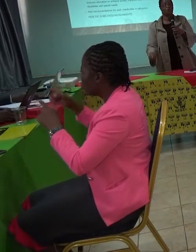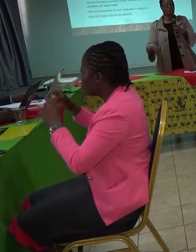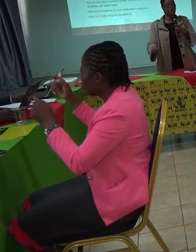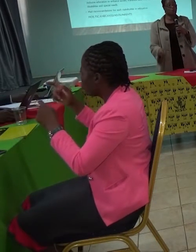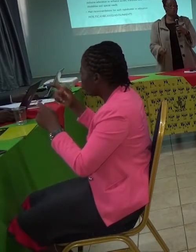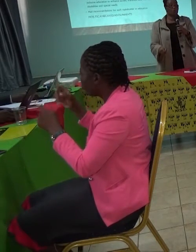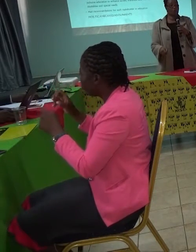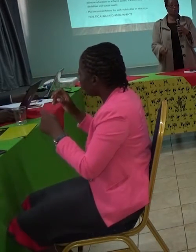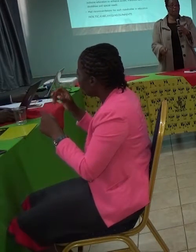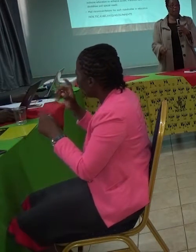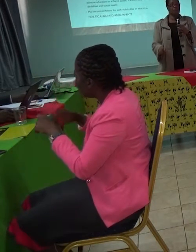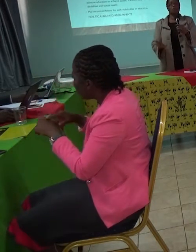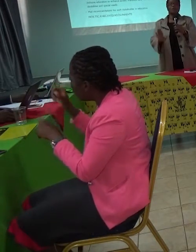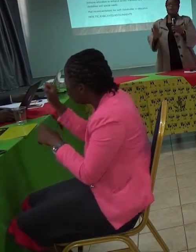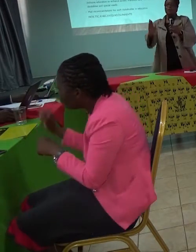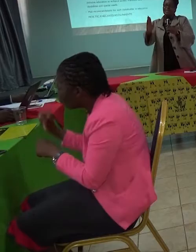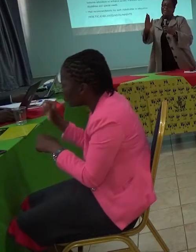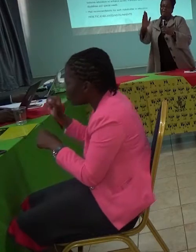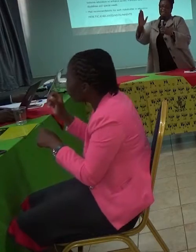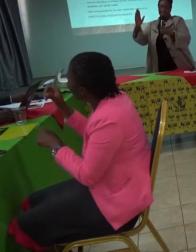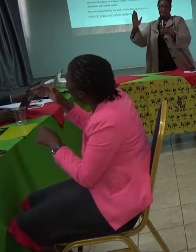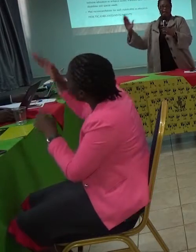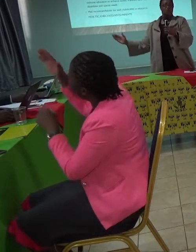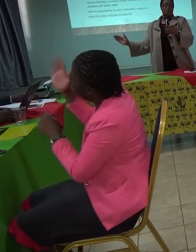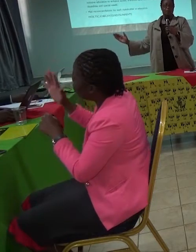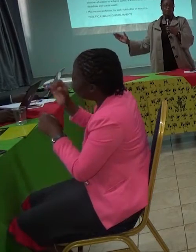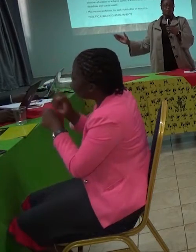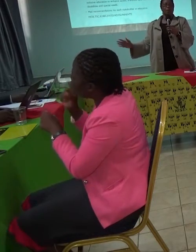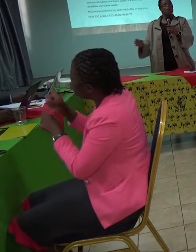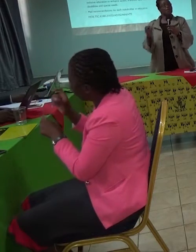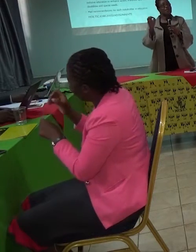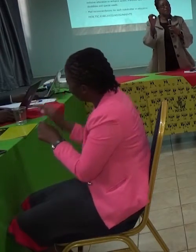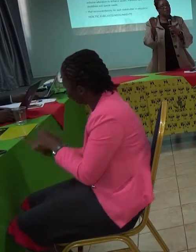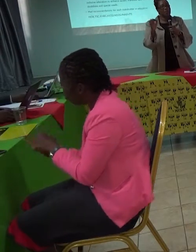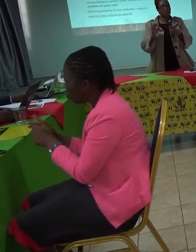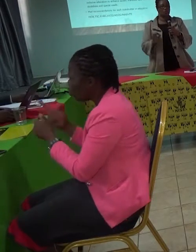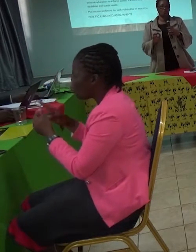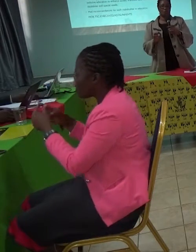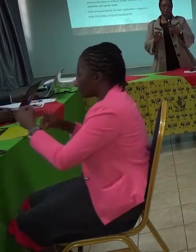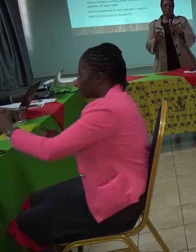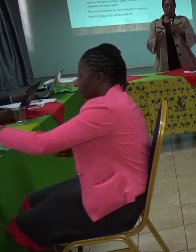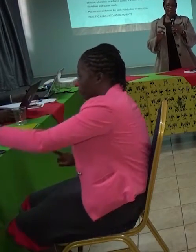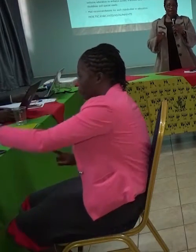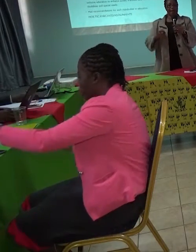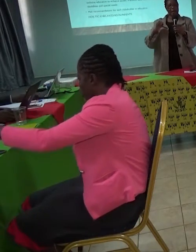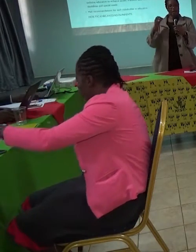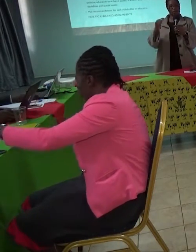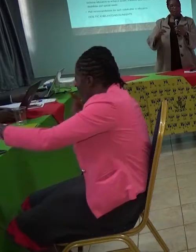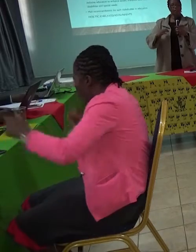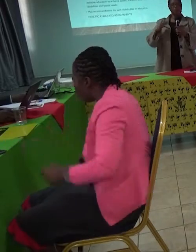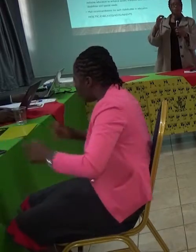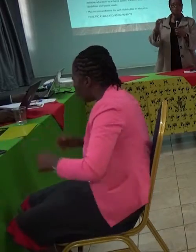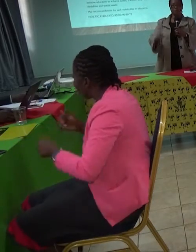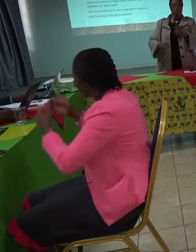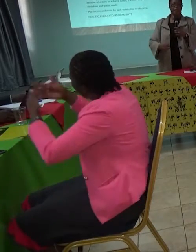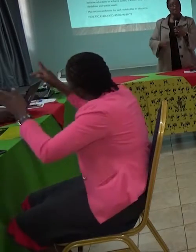ya kufungia kuku. Are we together? You just make sure that it lies right on that. So it is about attitude. I hear us talking